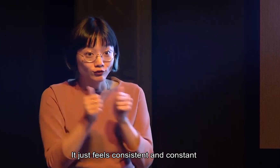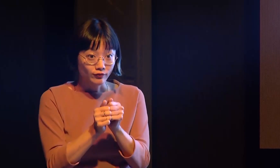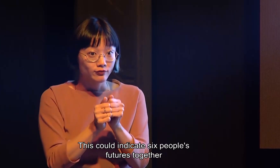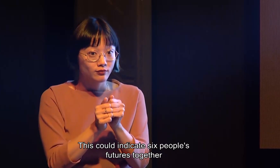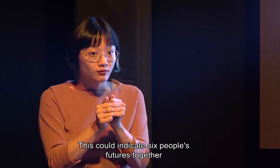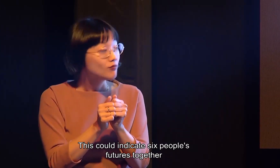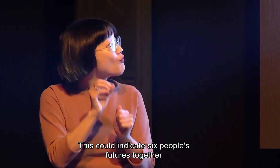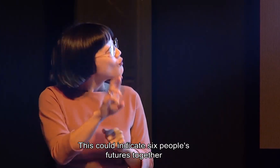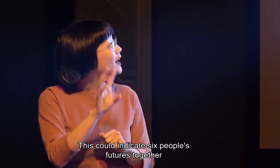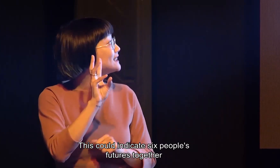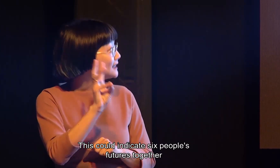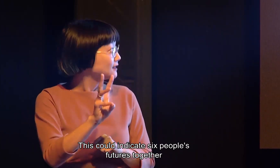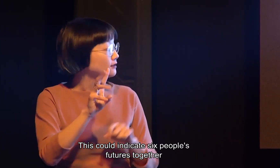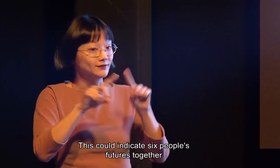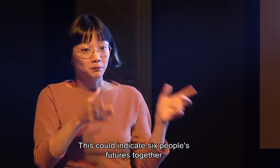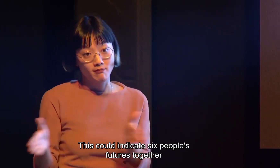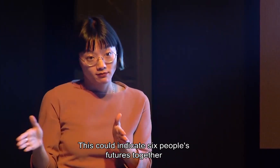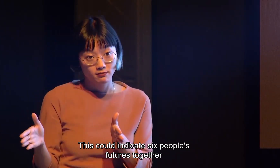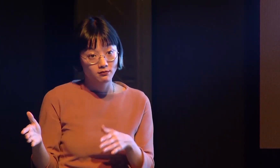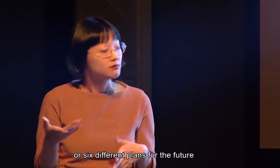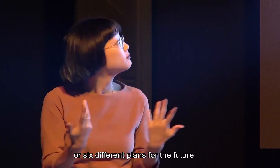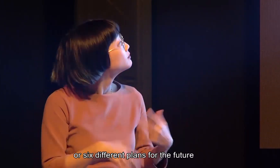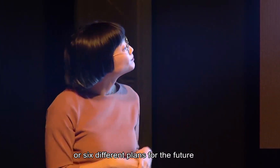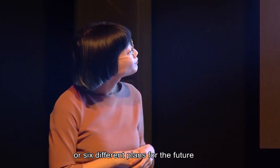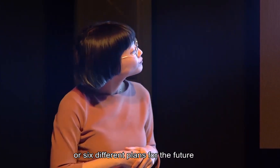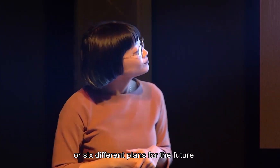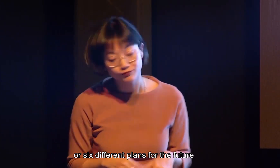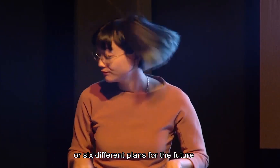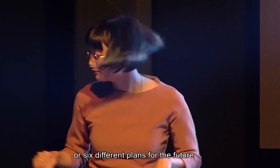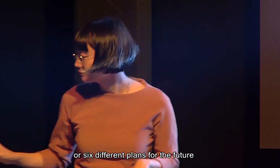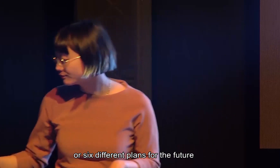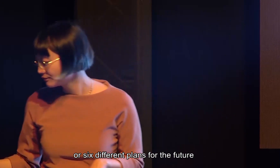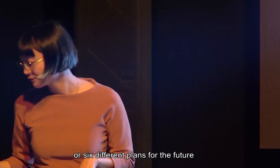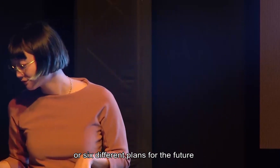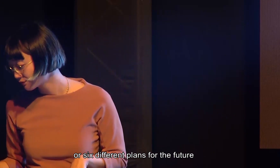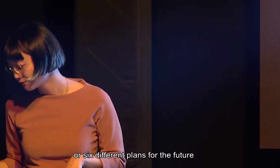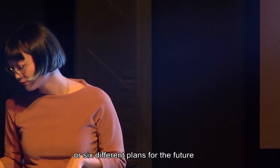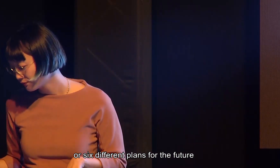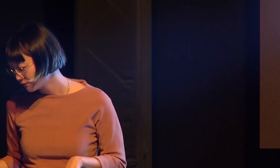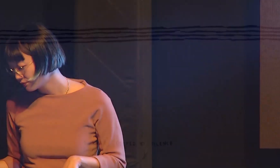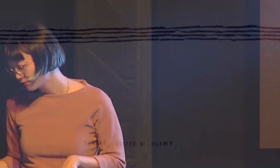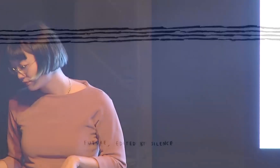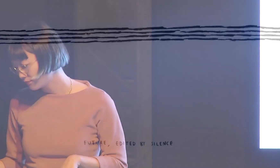This could indicate 6 people's futures together or 6 different plans for the future.